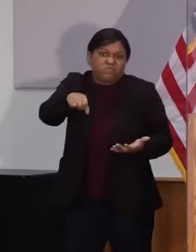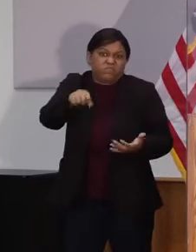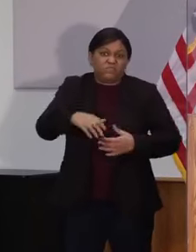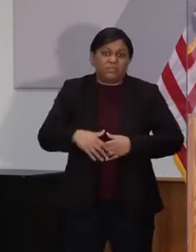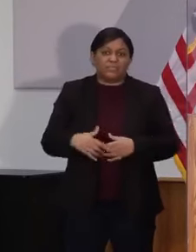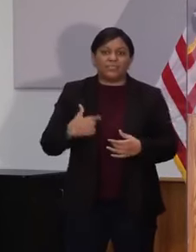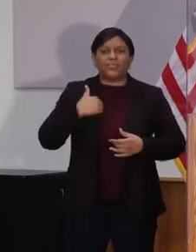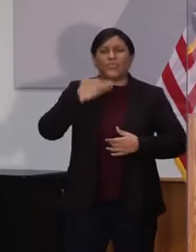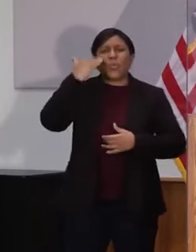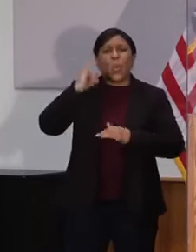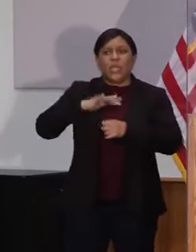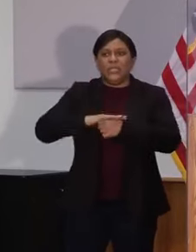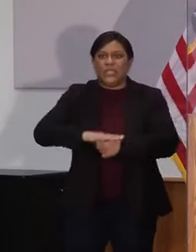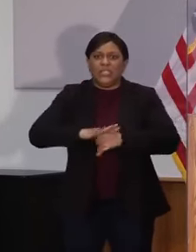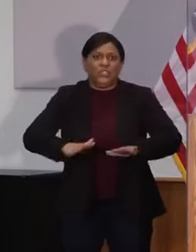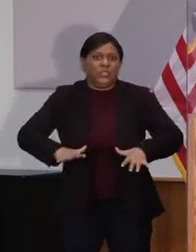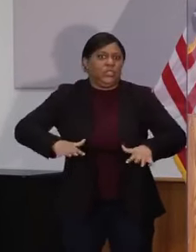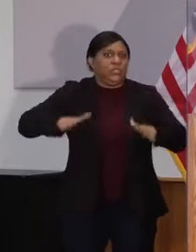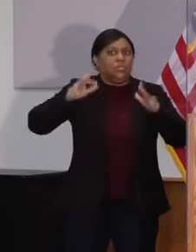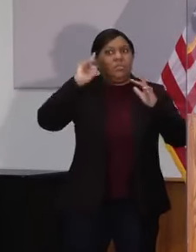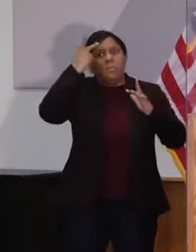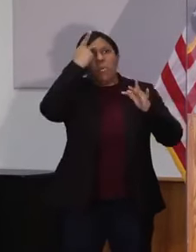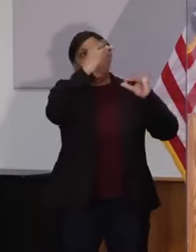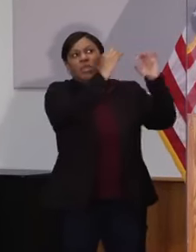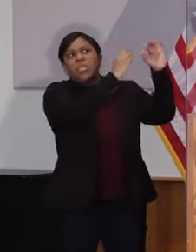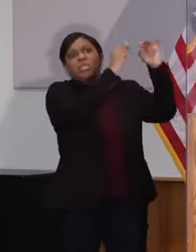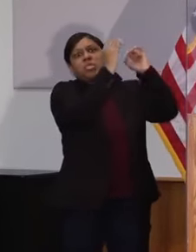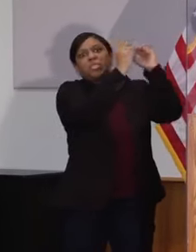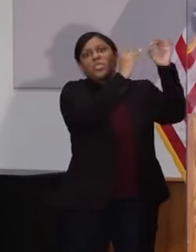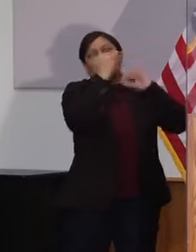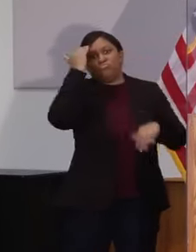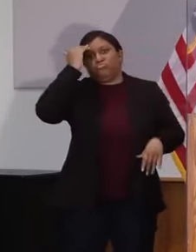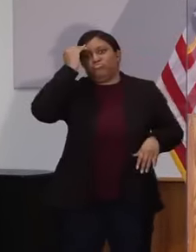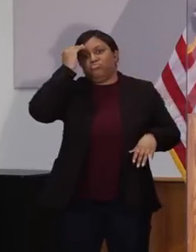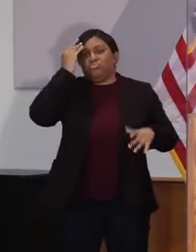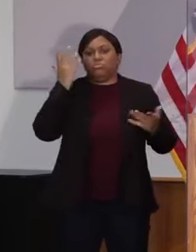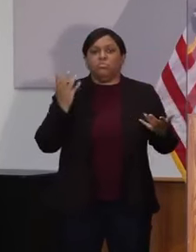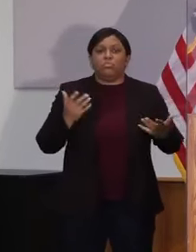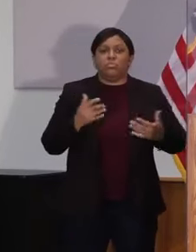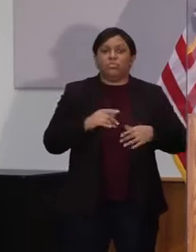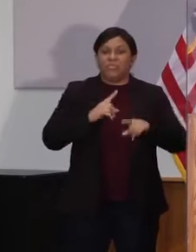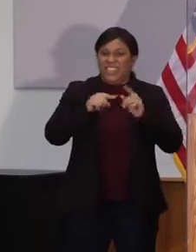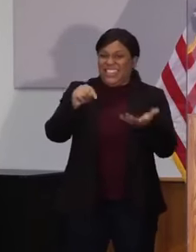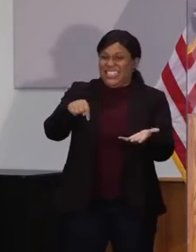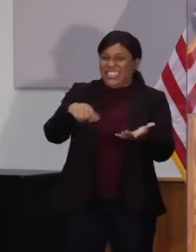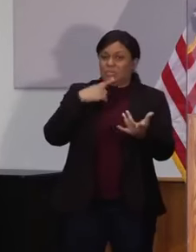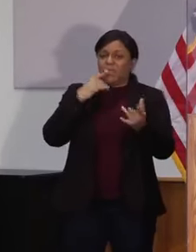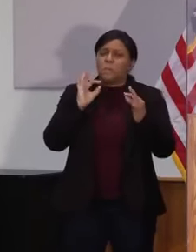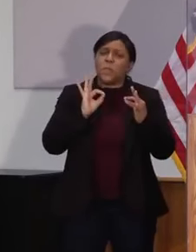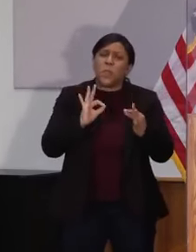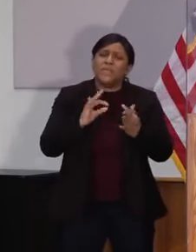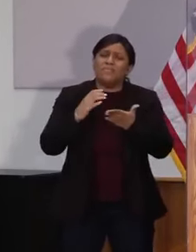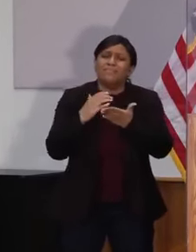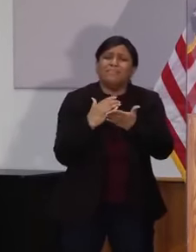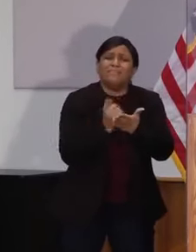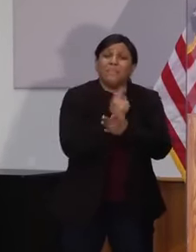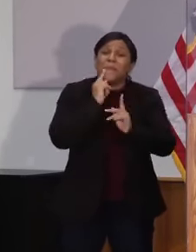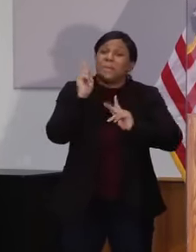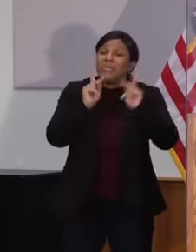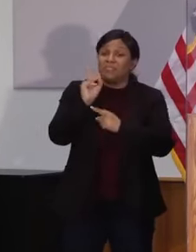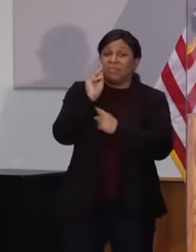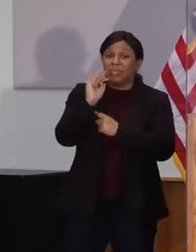here. We all understand the politics that starts to undermine this. But I think it gives us a golden opportunity to say Minnesotans should have an expectation to be safe in